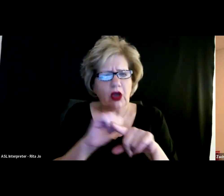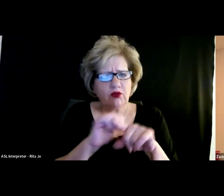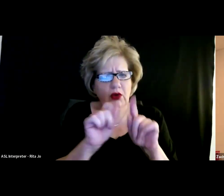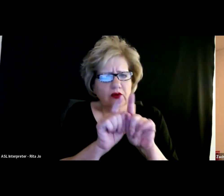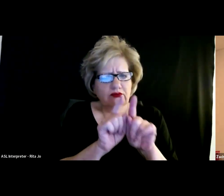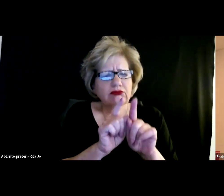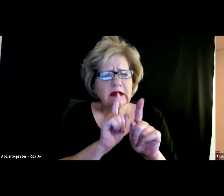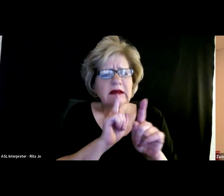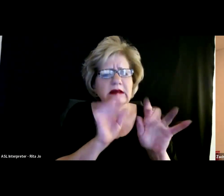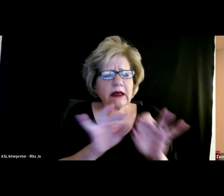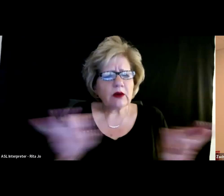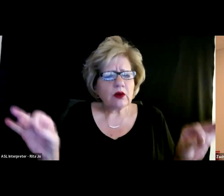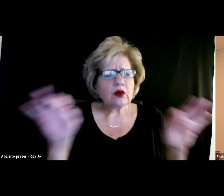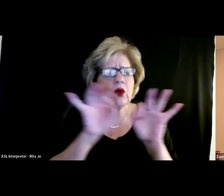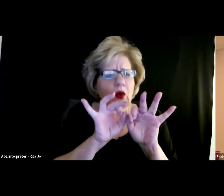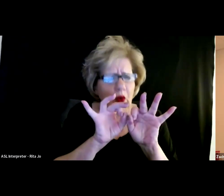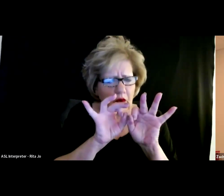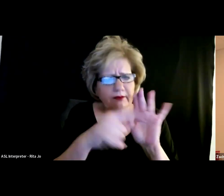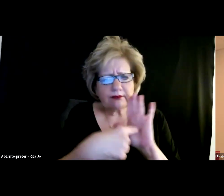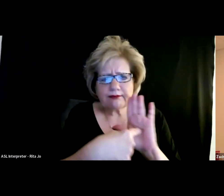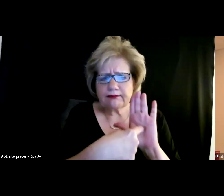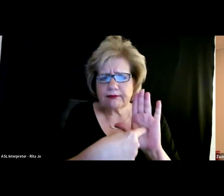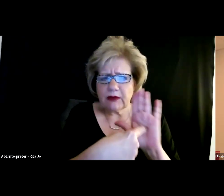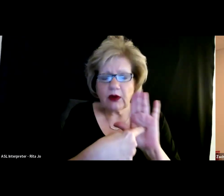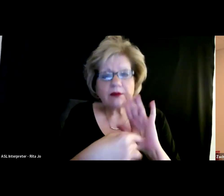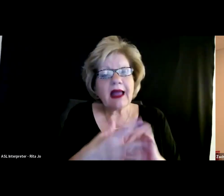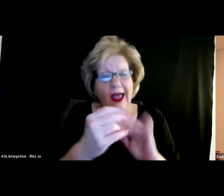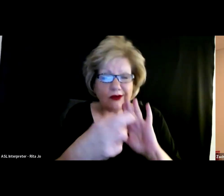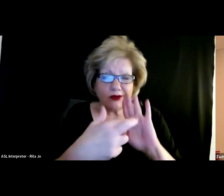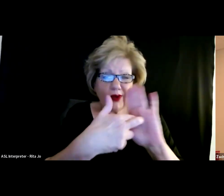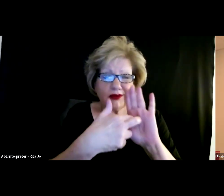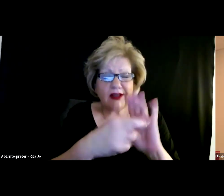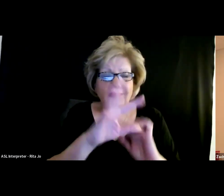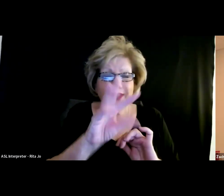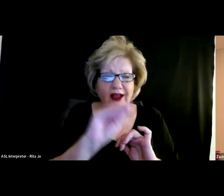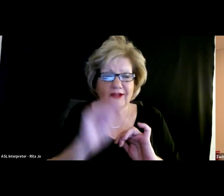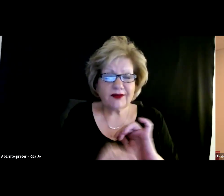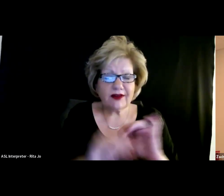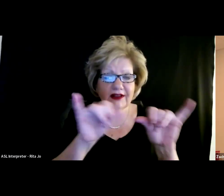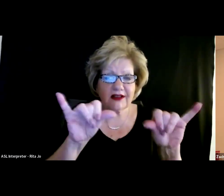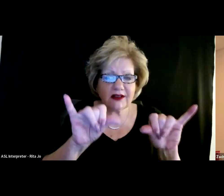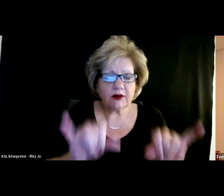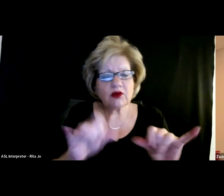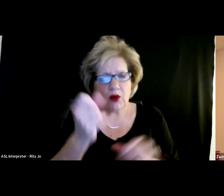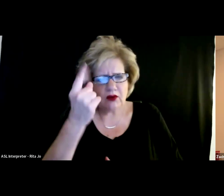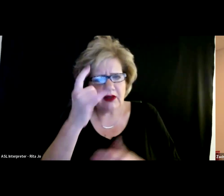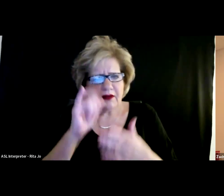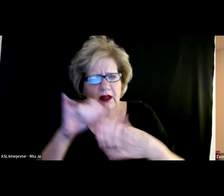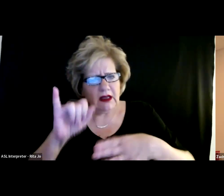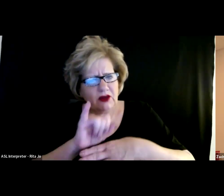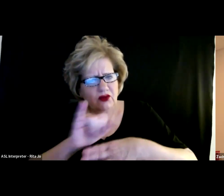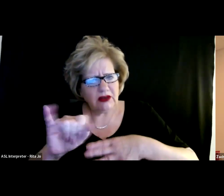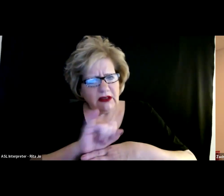core sector and represents about half the system. So it's important to understand the industry context for how